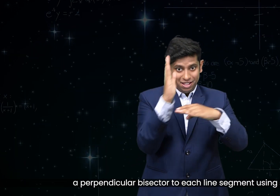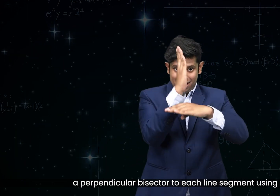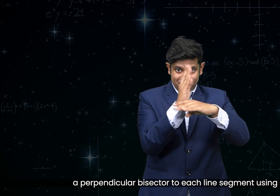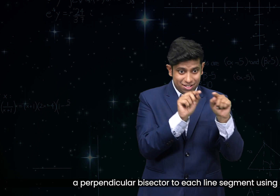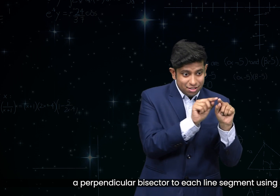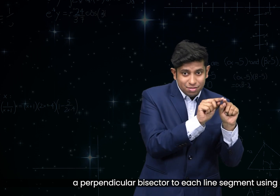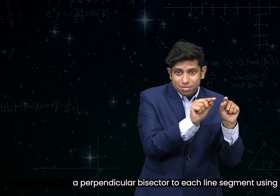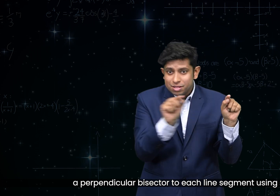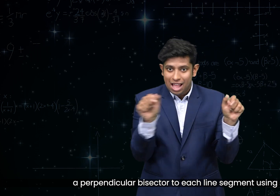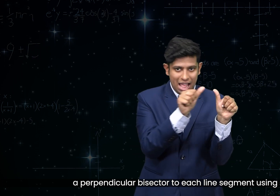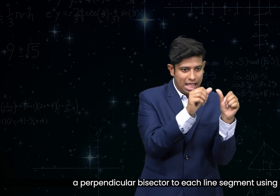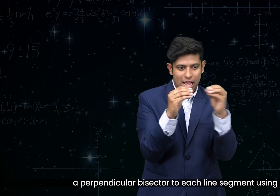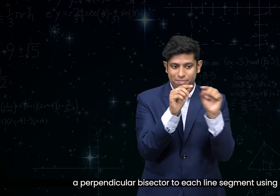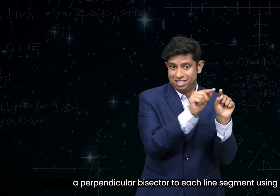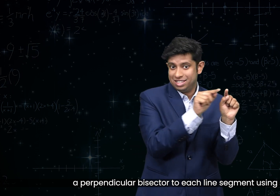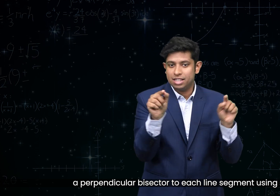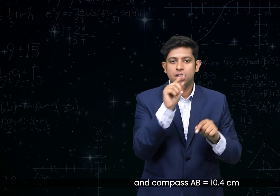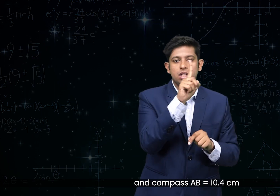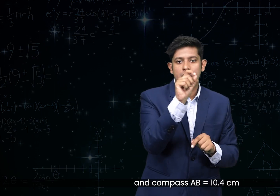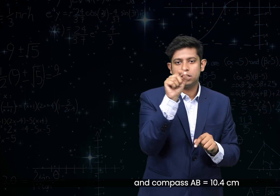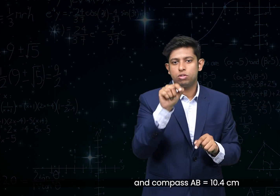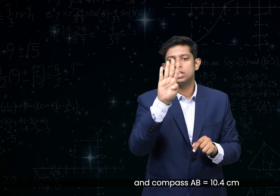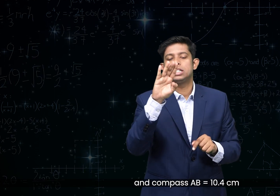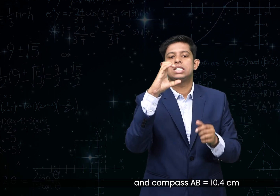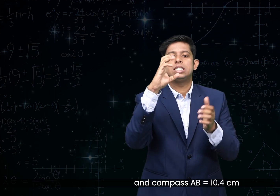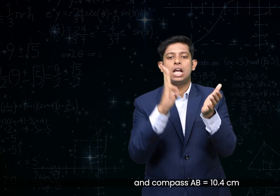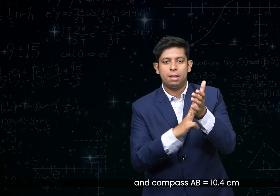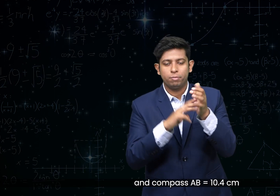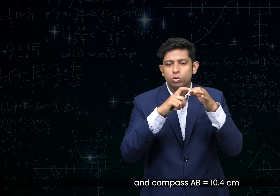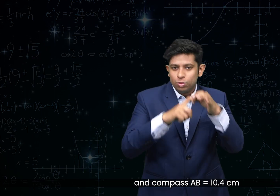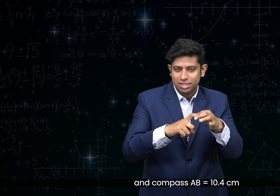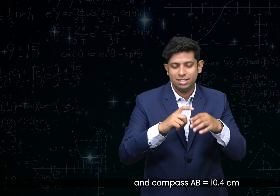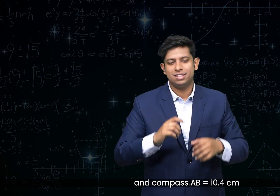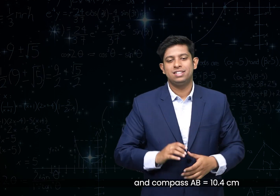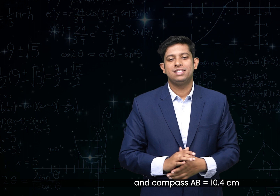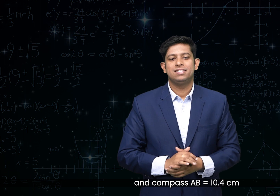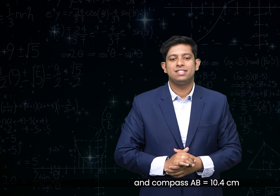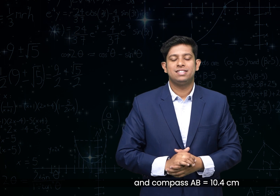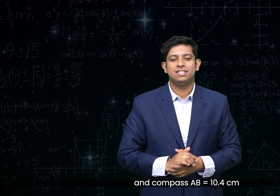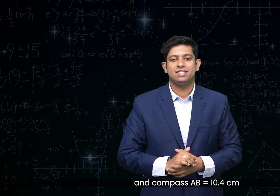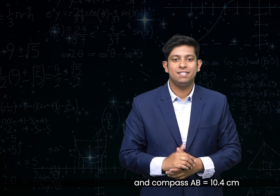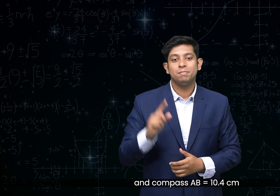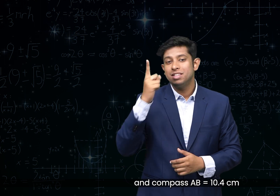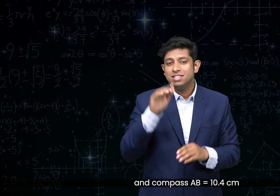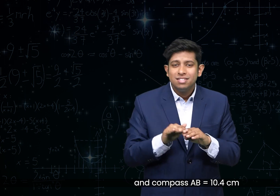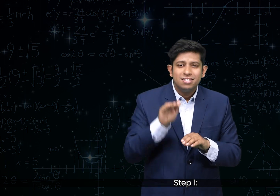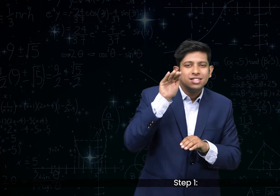to each line segment using scale and compass. AB is equal to 10.4 cm. Step